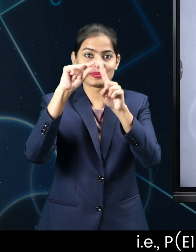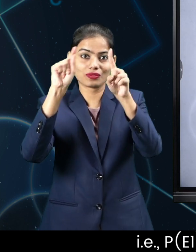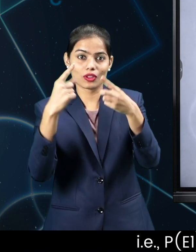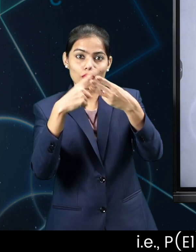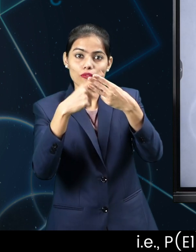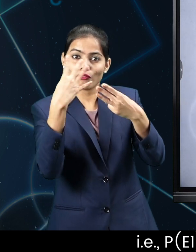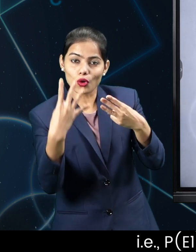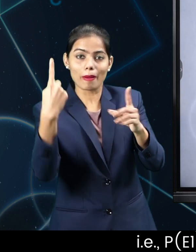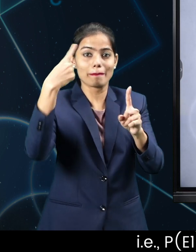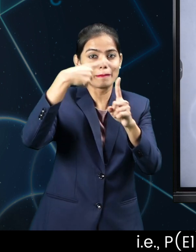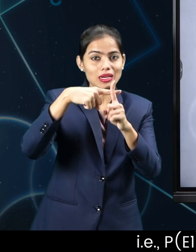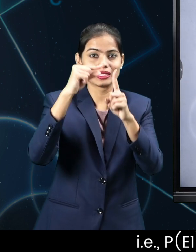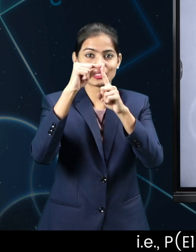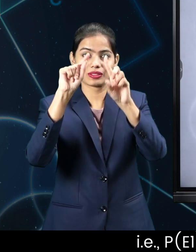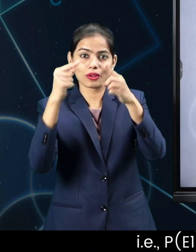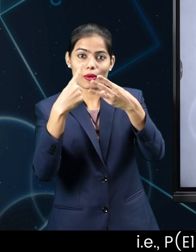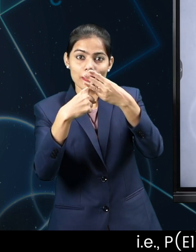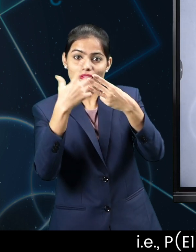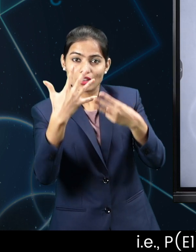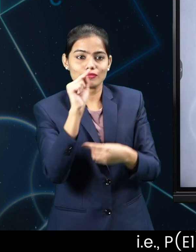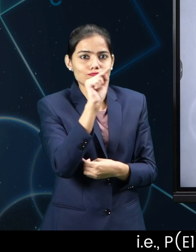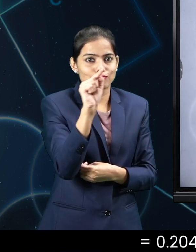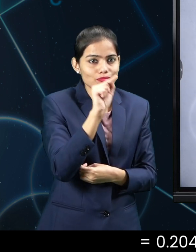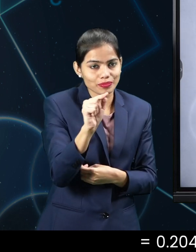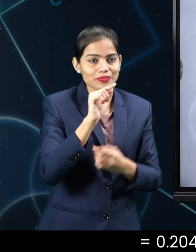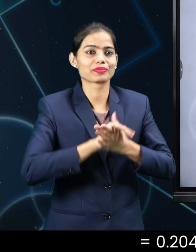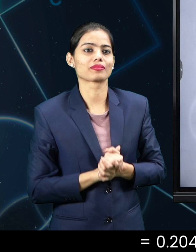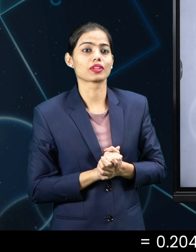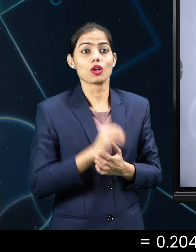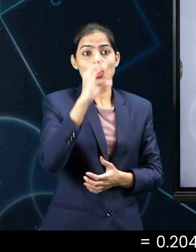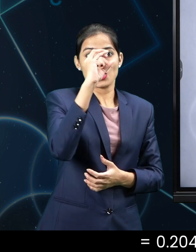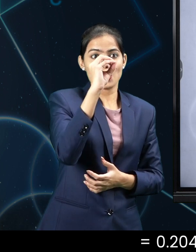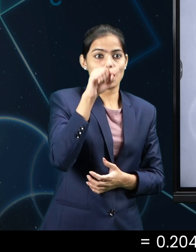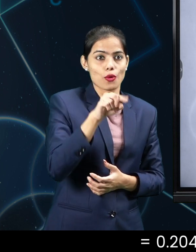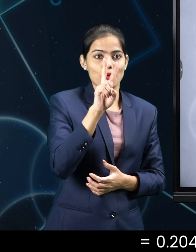plus P of E4 plus P of E5 is equal to